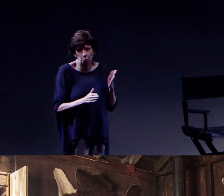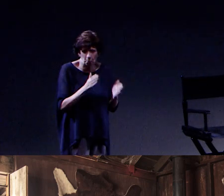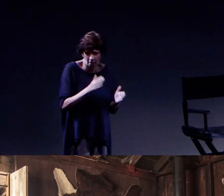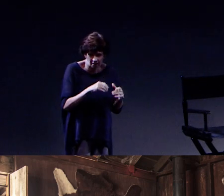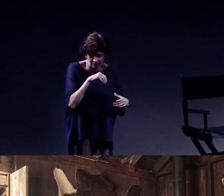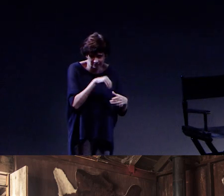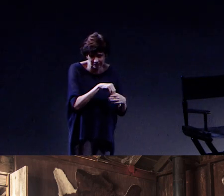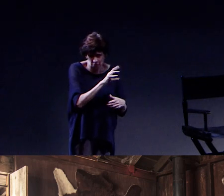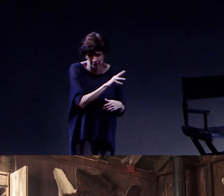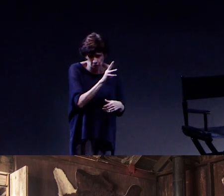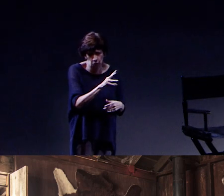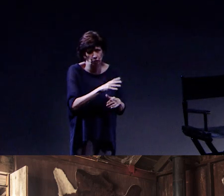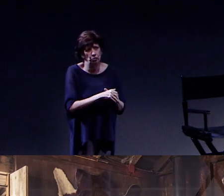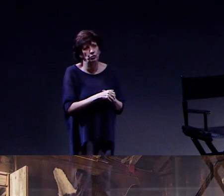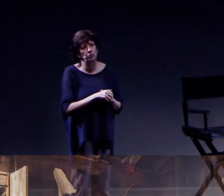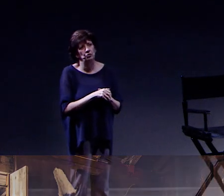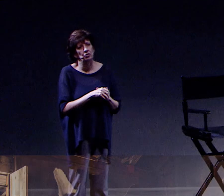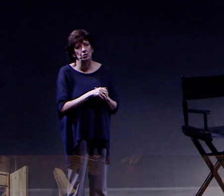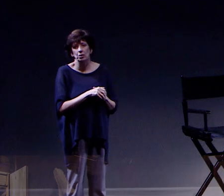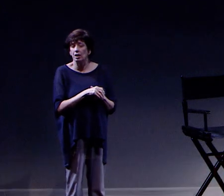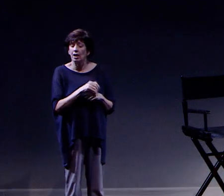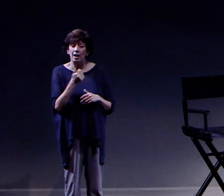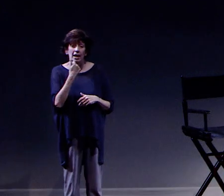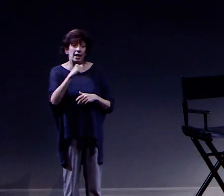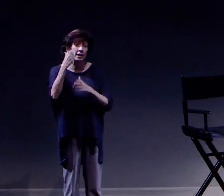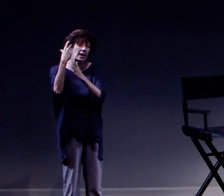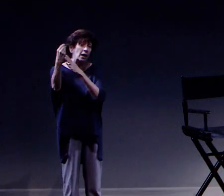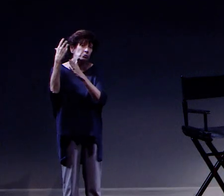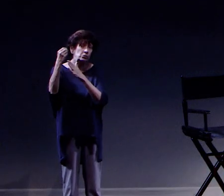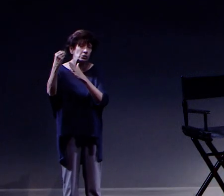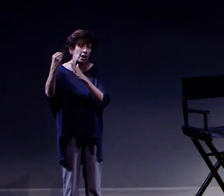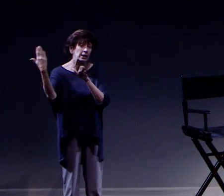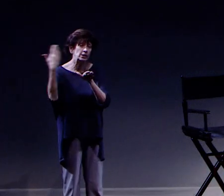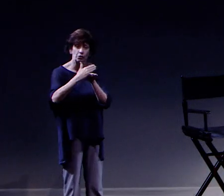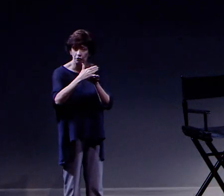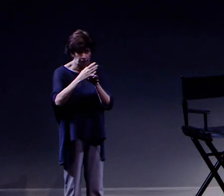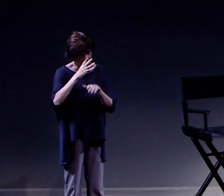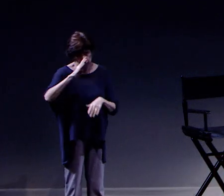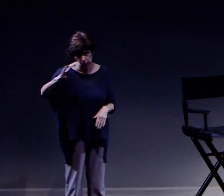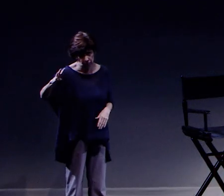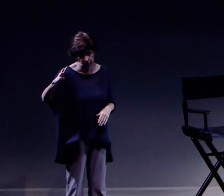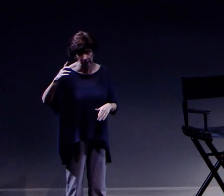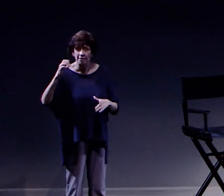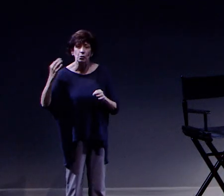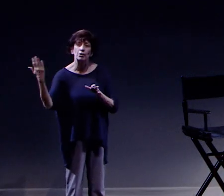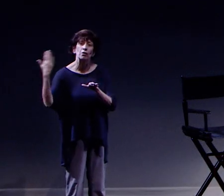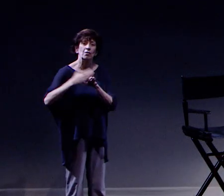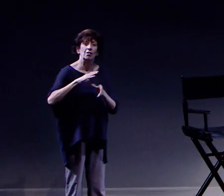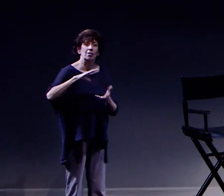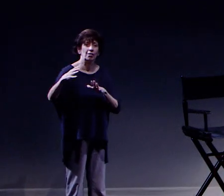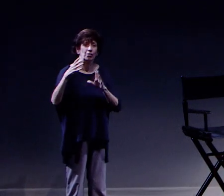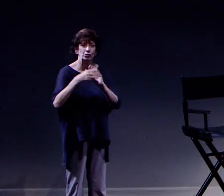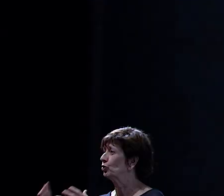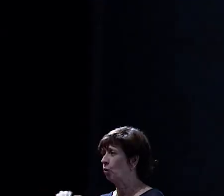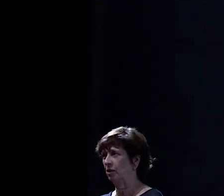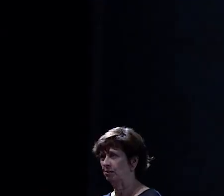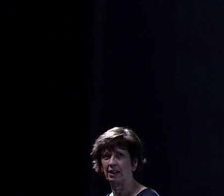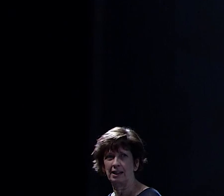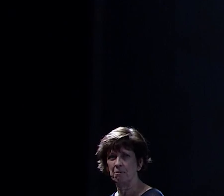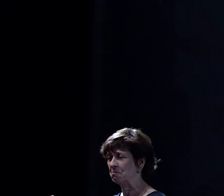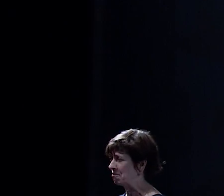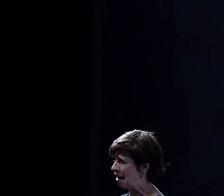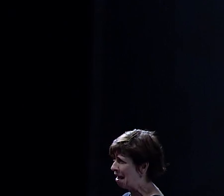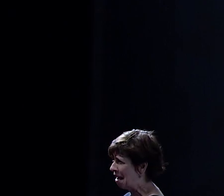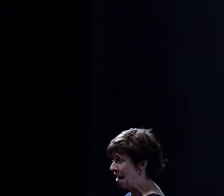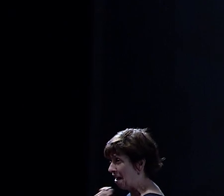on Westworld, they ignored any kind of outside interference that interfered with the storyline. You know, a lot of guests, hey, I got my